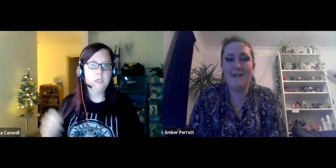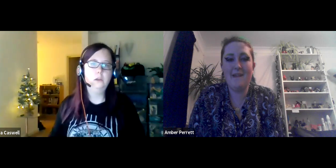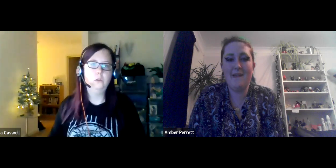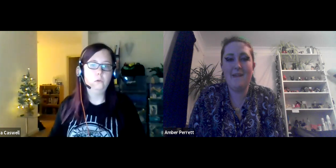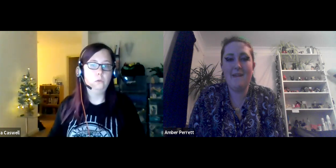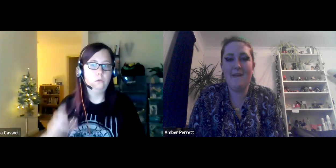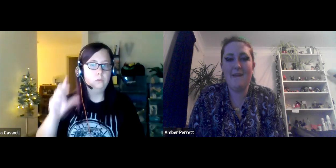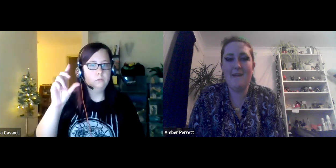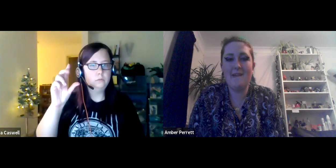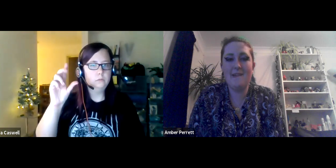or